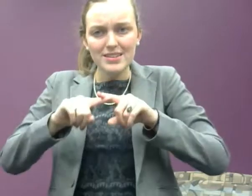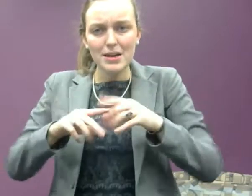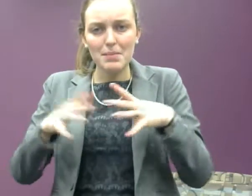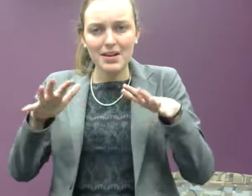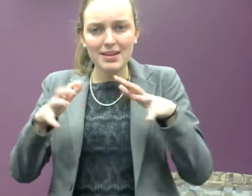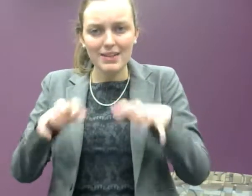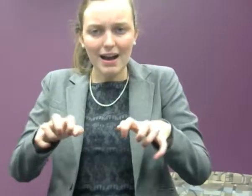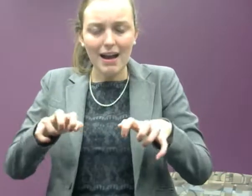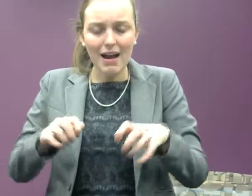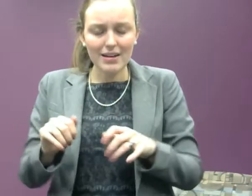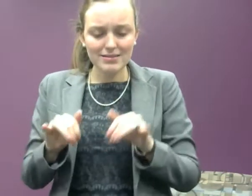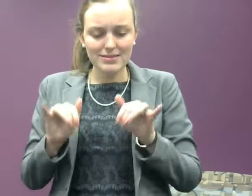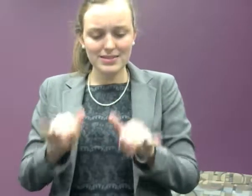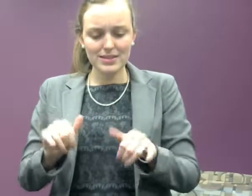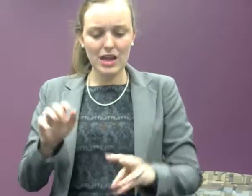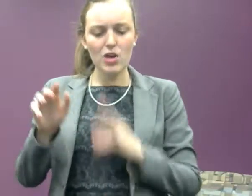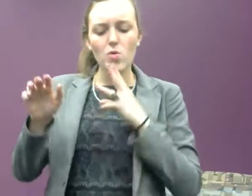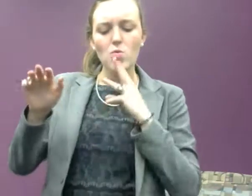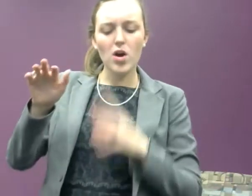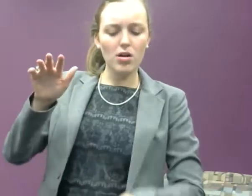property of water that's really important.